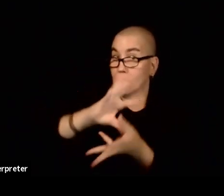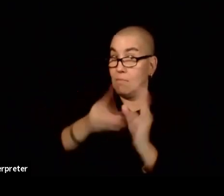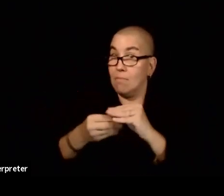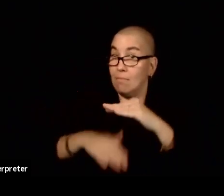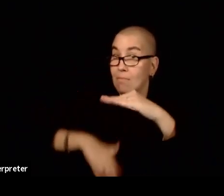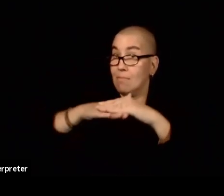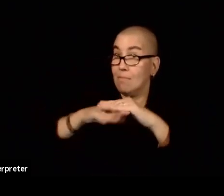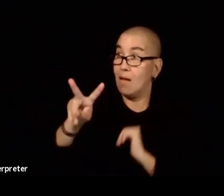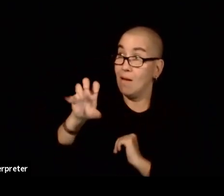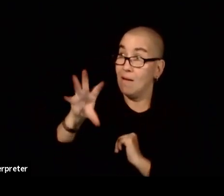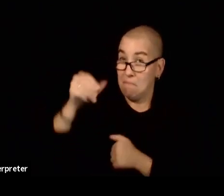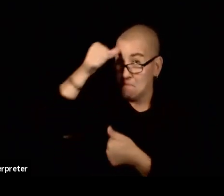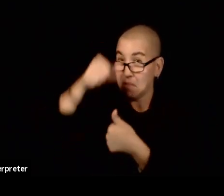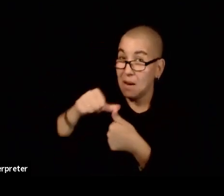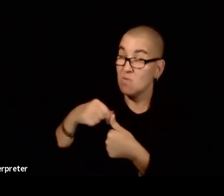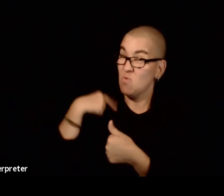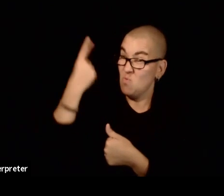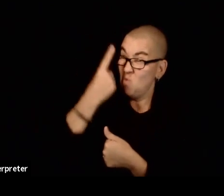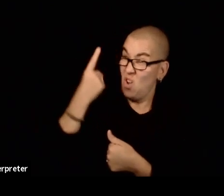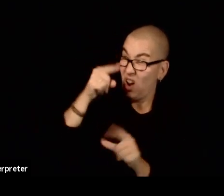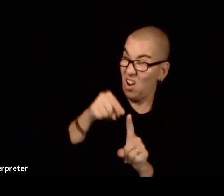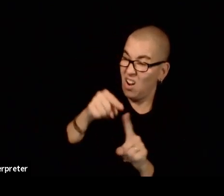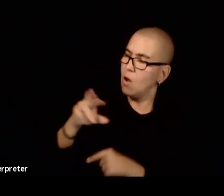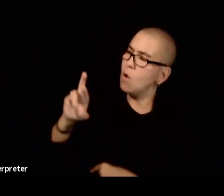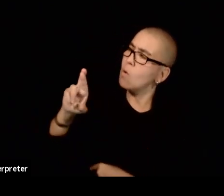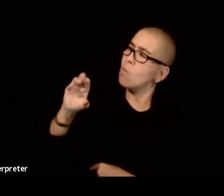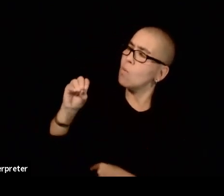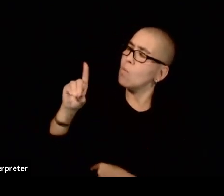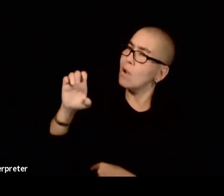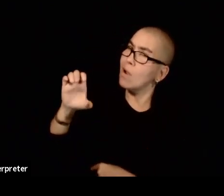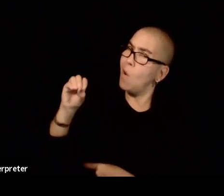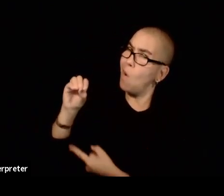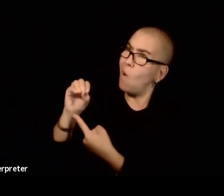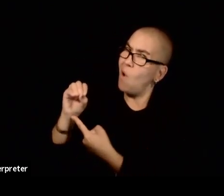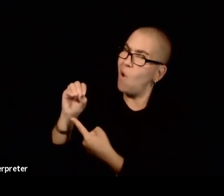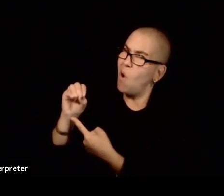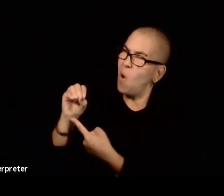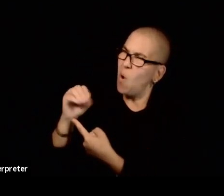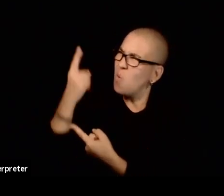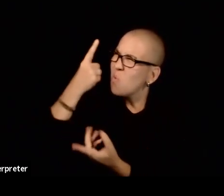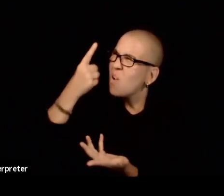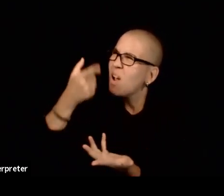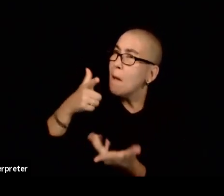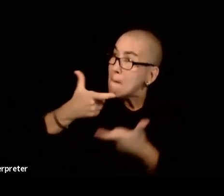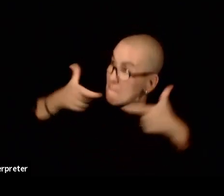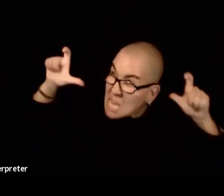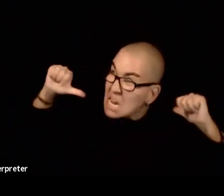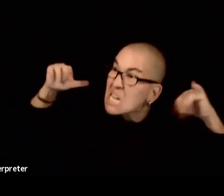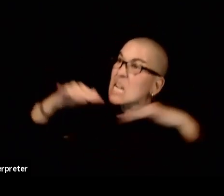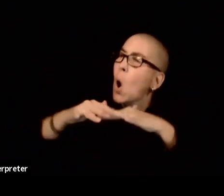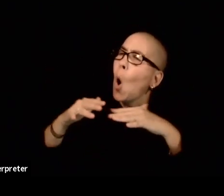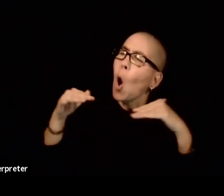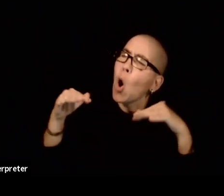large happen? And was MDH aware of it ahead of time? Was the